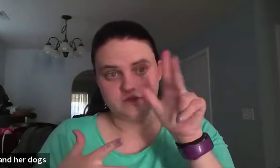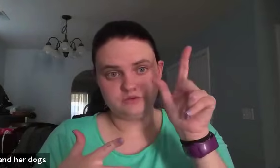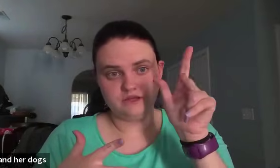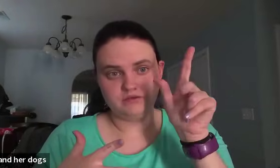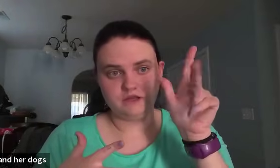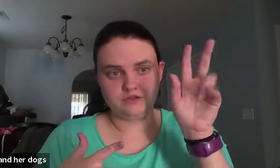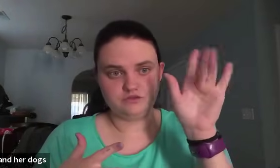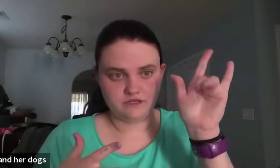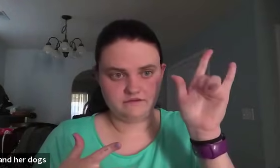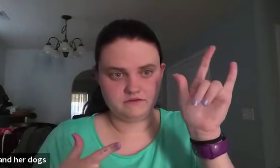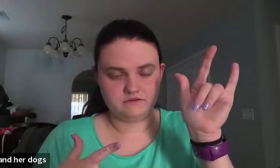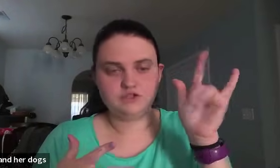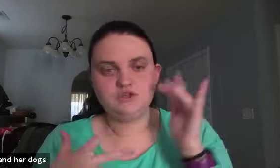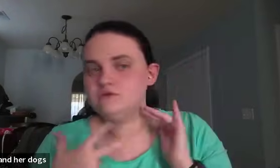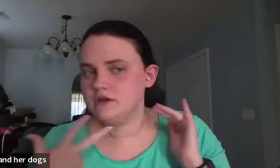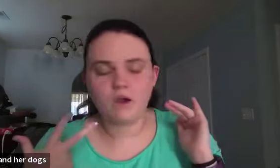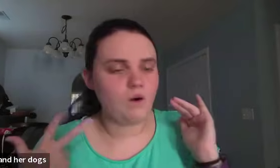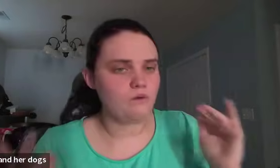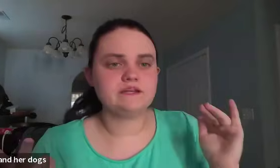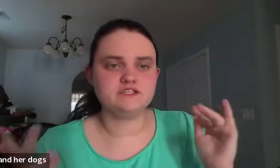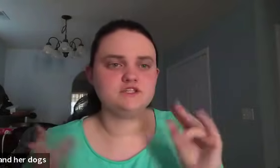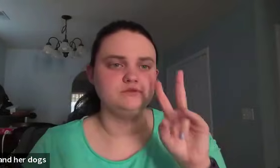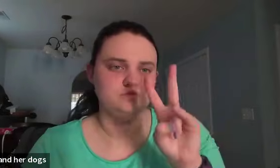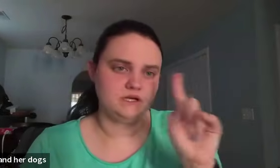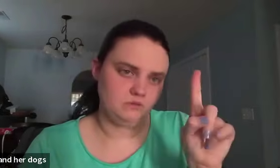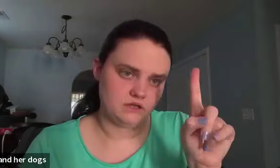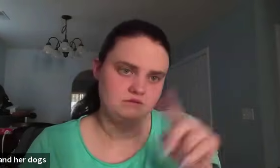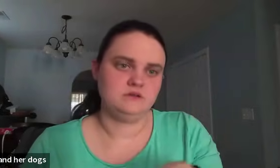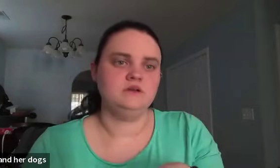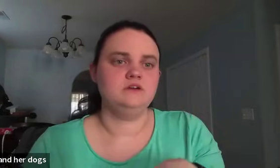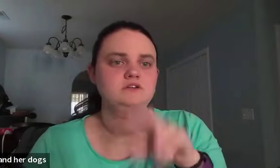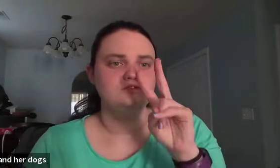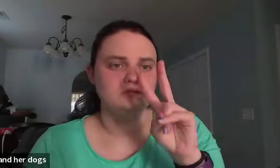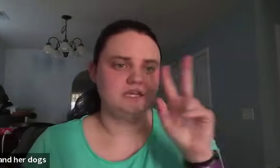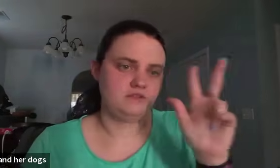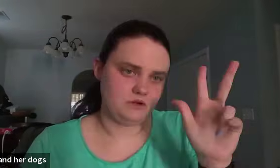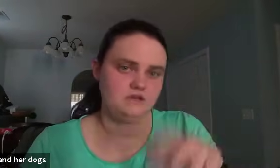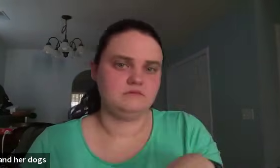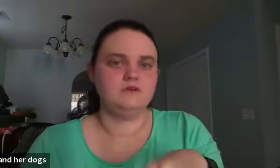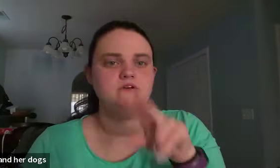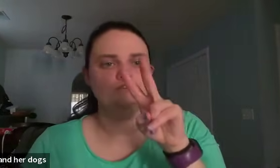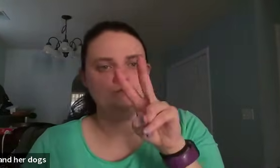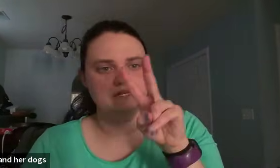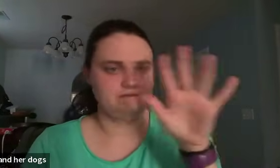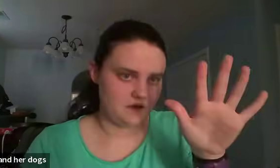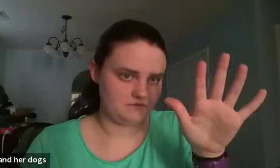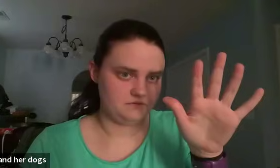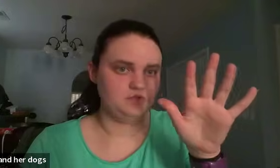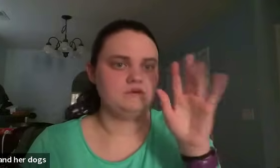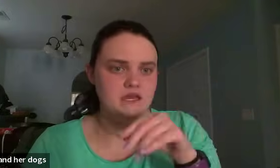21, 23, and 25, you can always do 21, 23, 25. You can